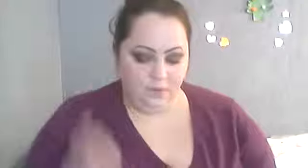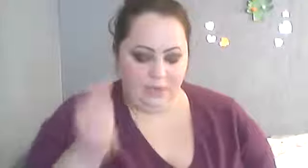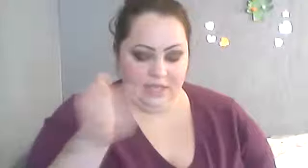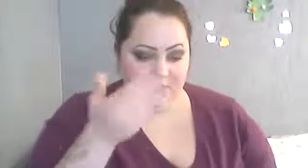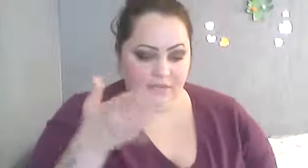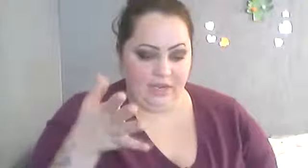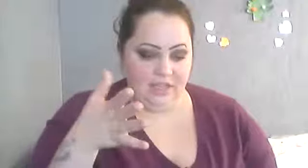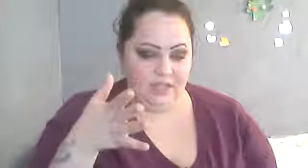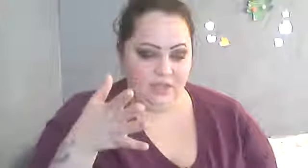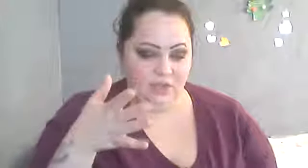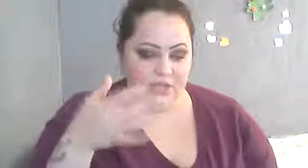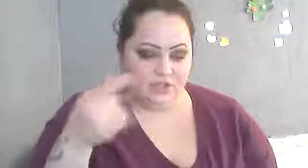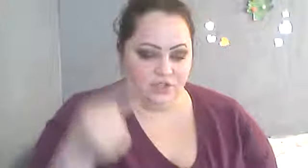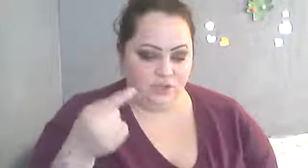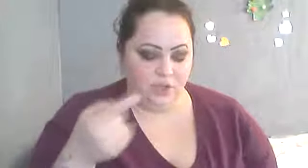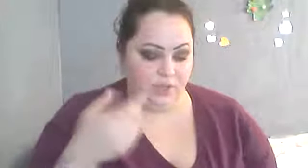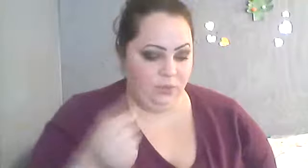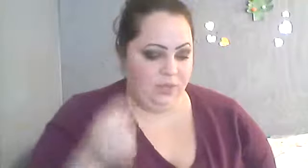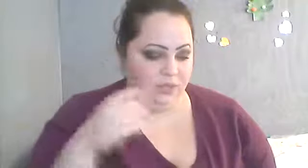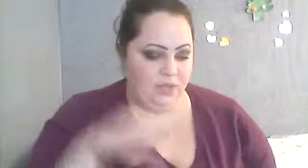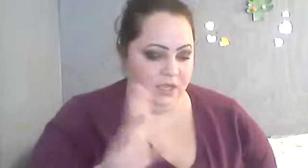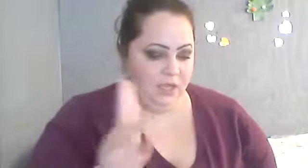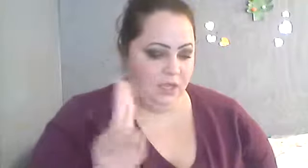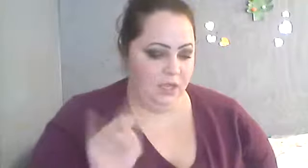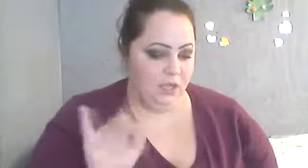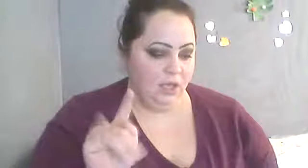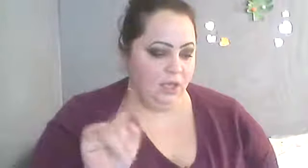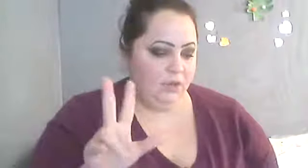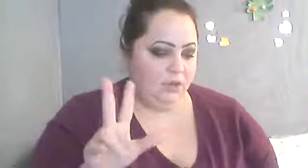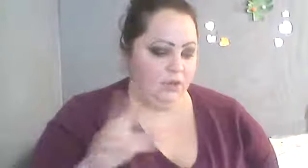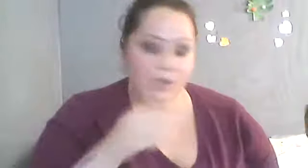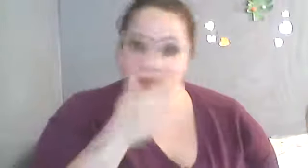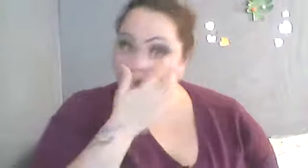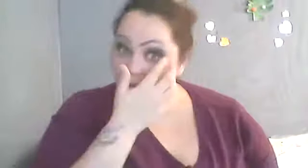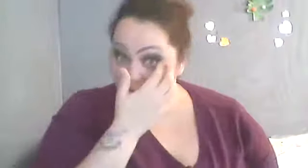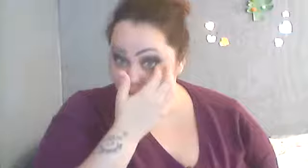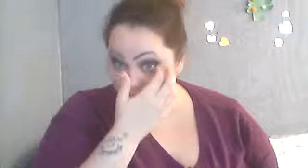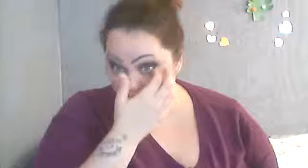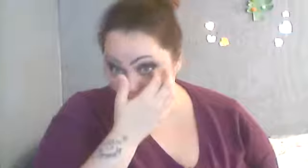Okay, is there anything that you guys are struggling with in Unit 3?